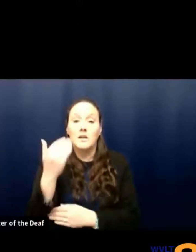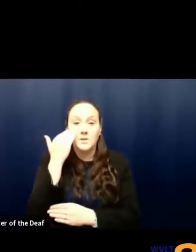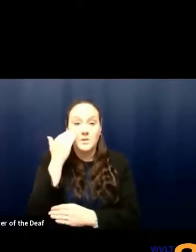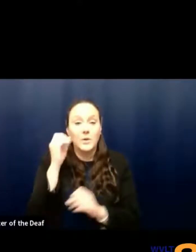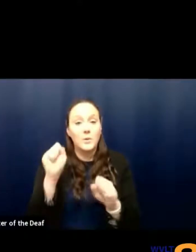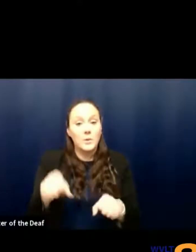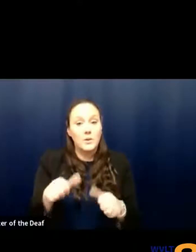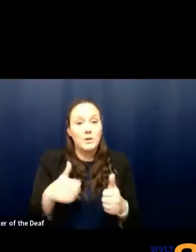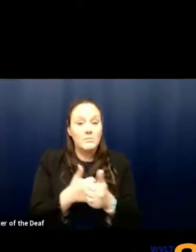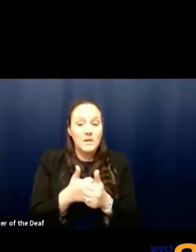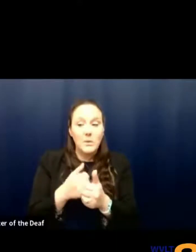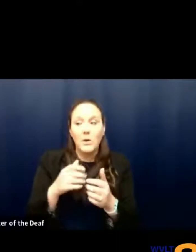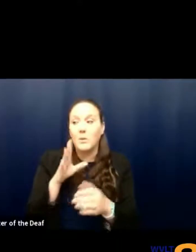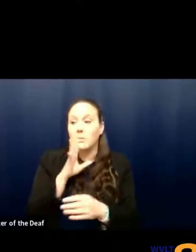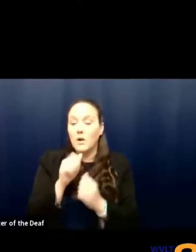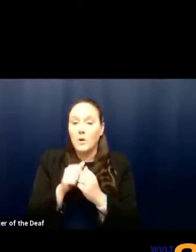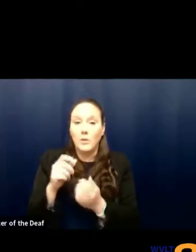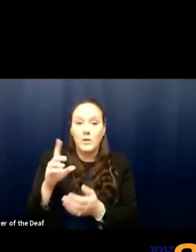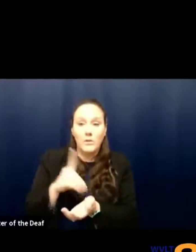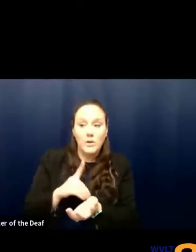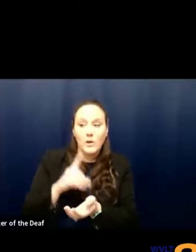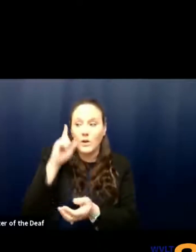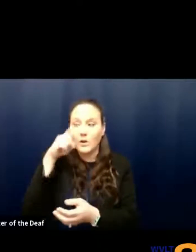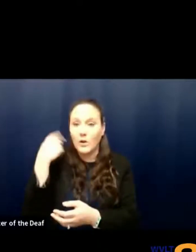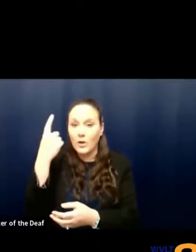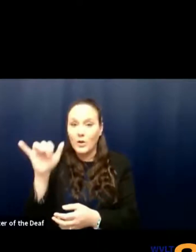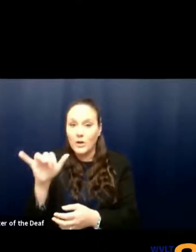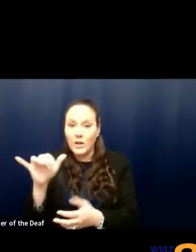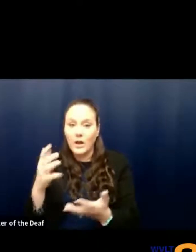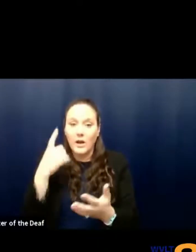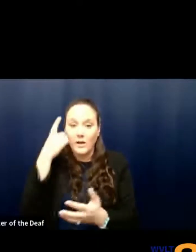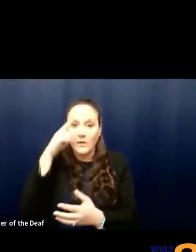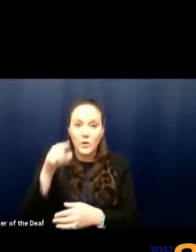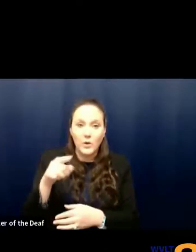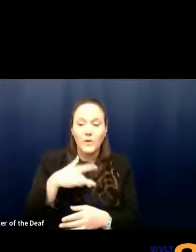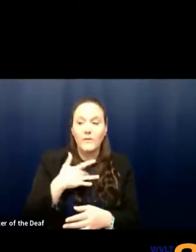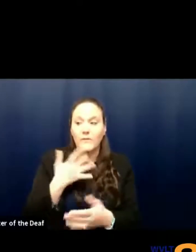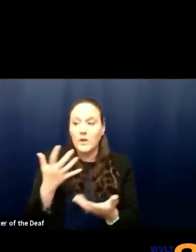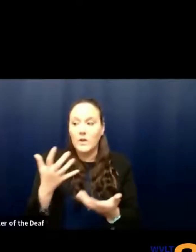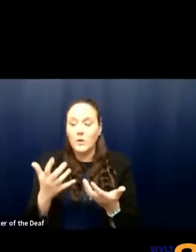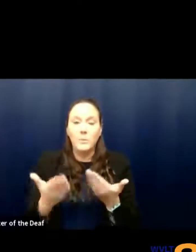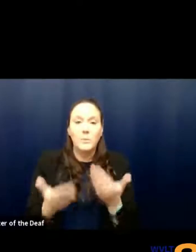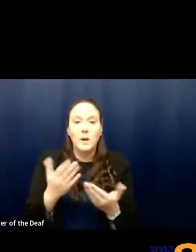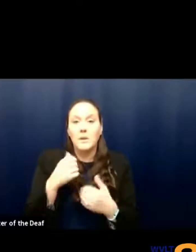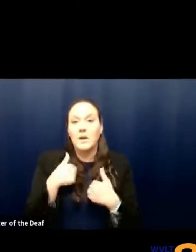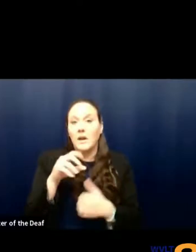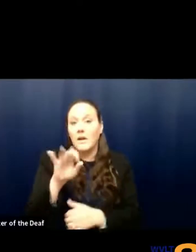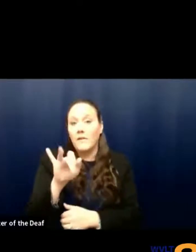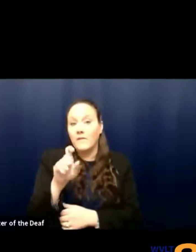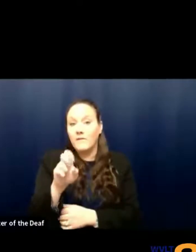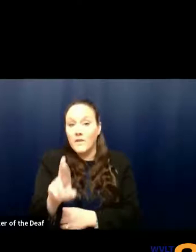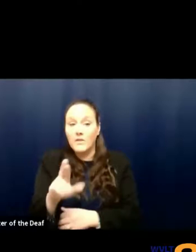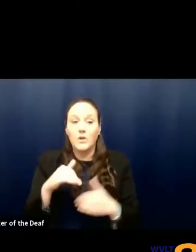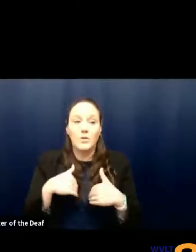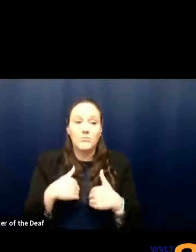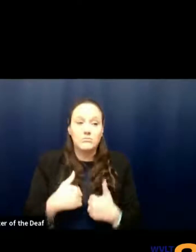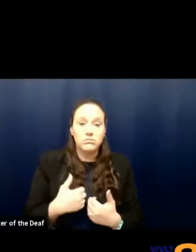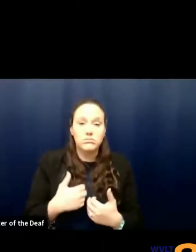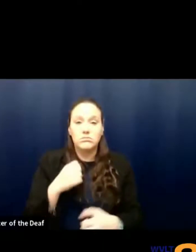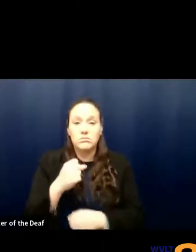talk with your doctor what that might look like. But you might feel some, have a fever and feel some fatigue and some aches and that kind of